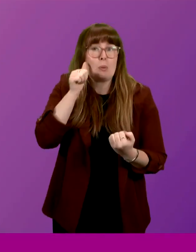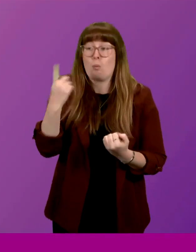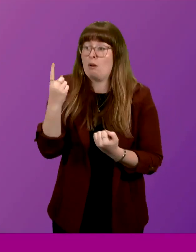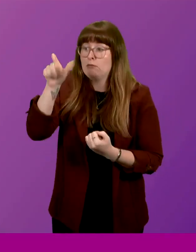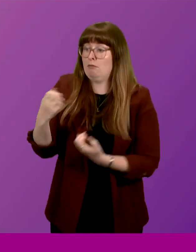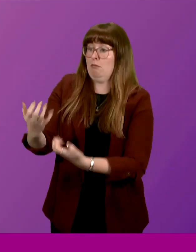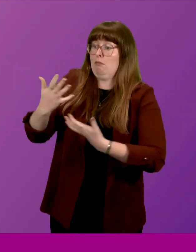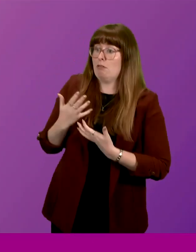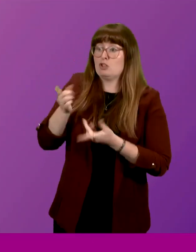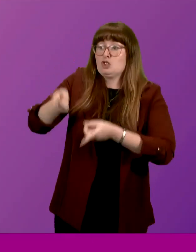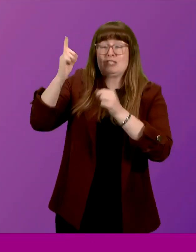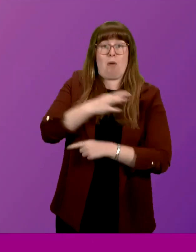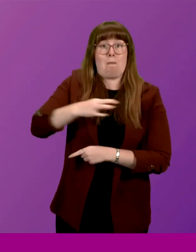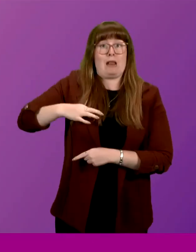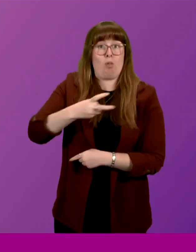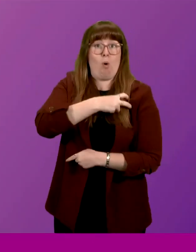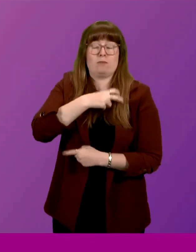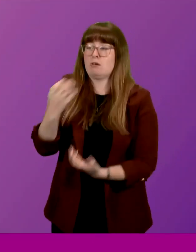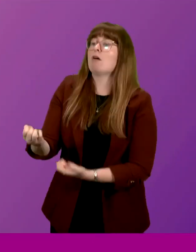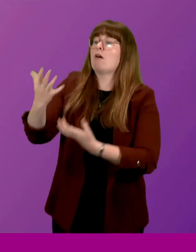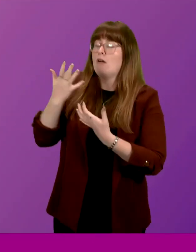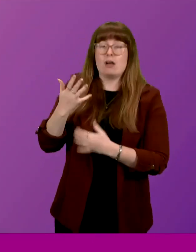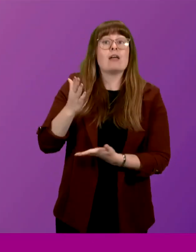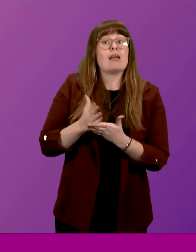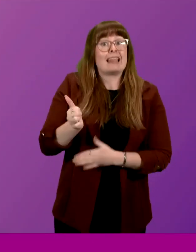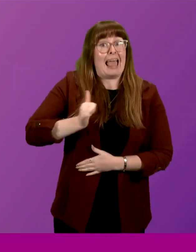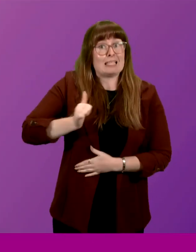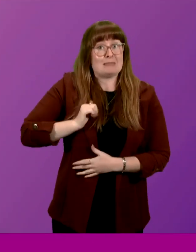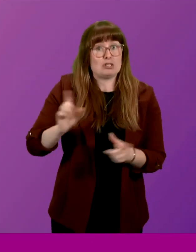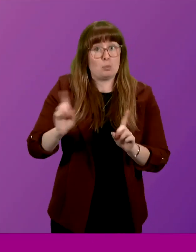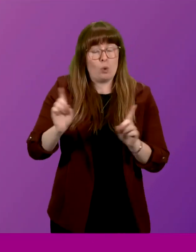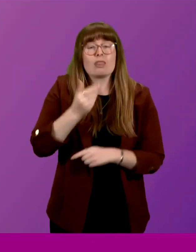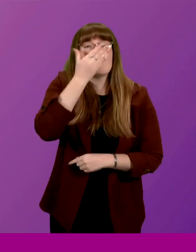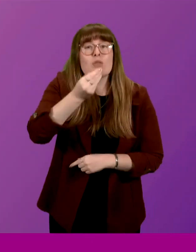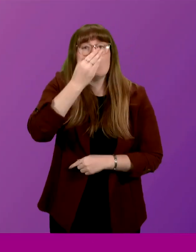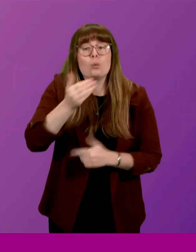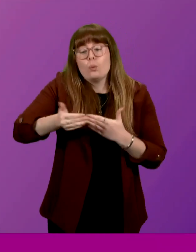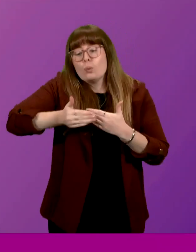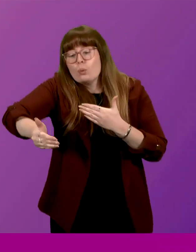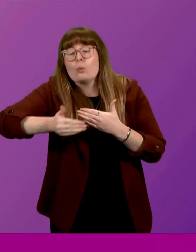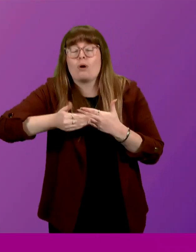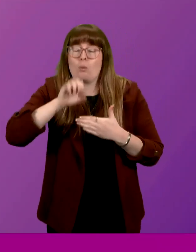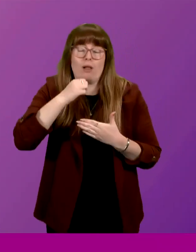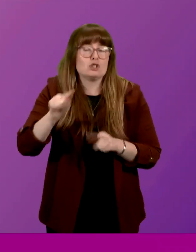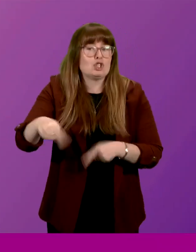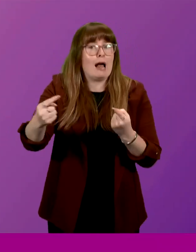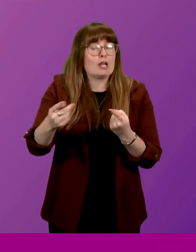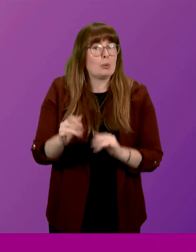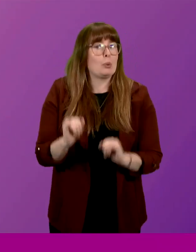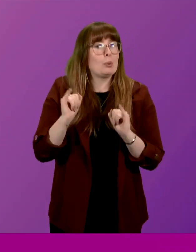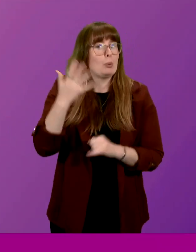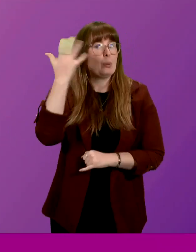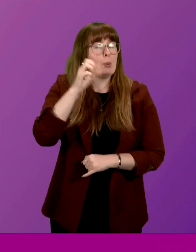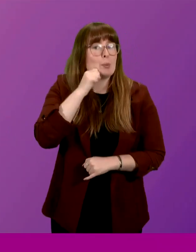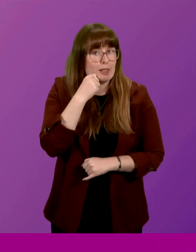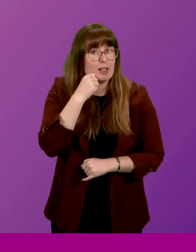by the Chief Medical Officer, is that the expectation is that the flu season will be particularly challenging for us this winter,